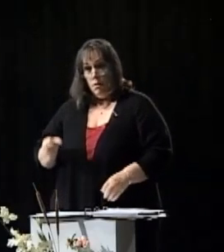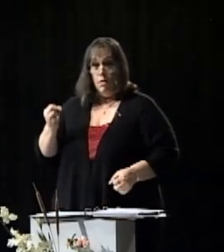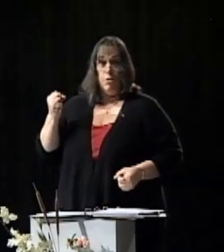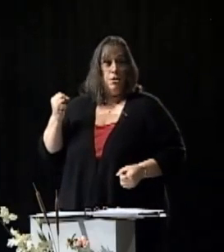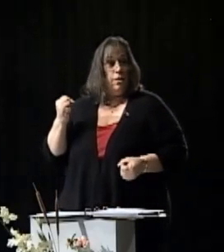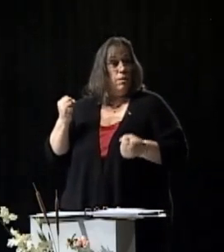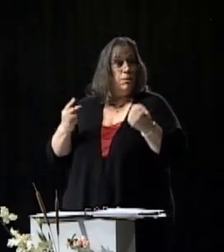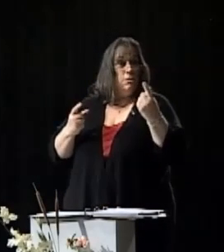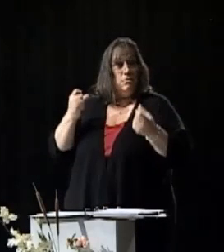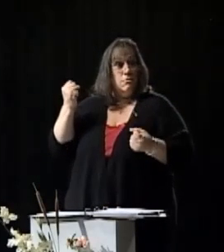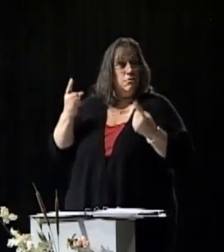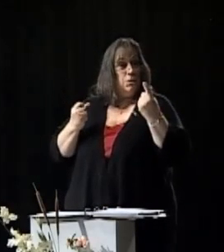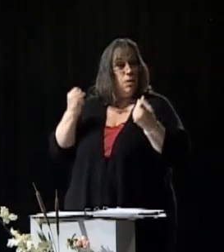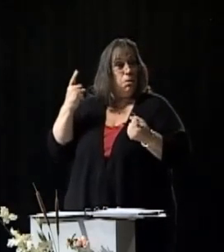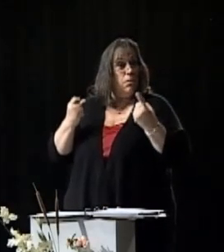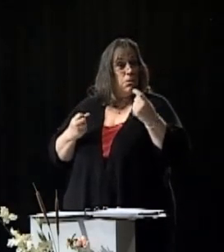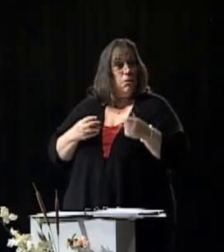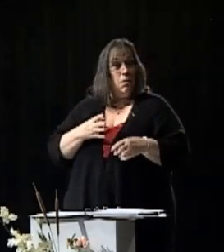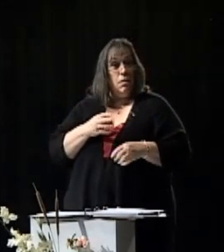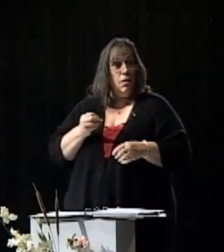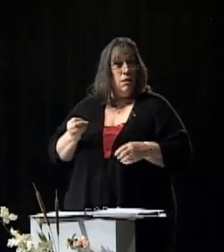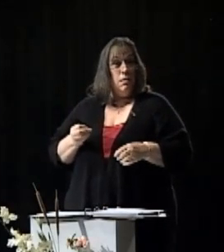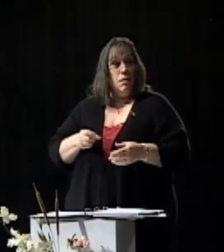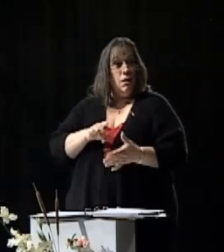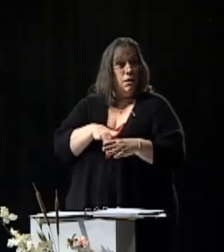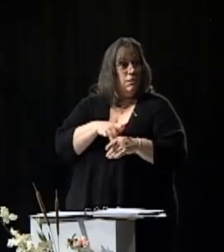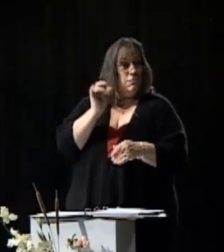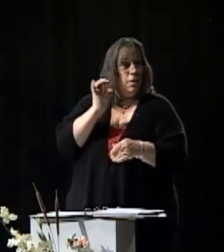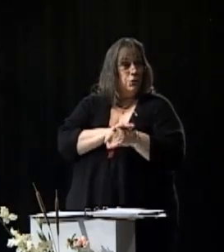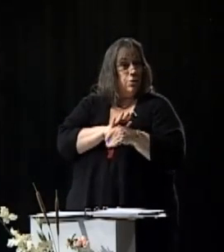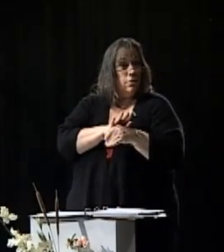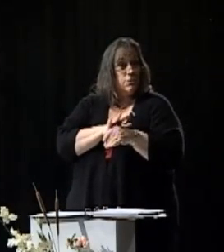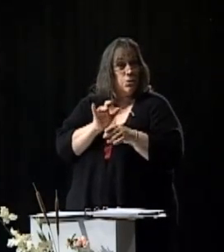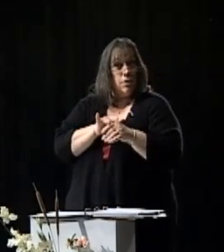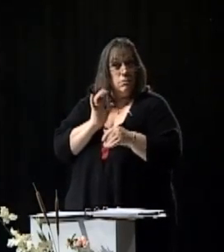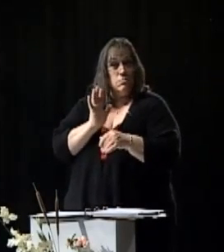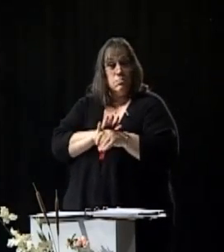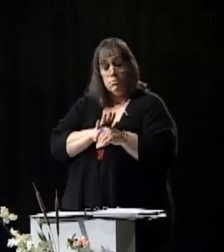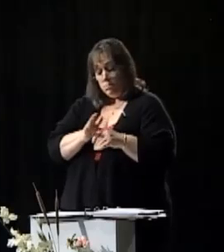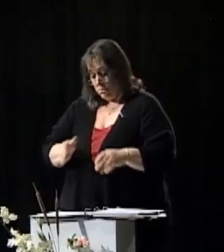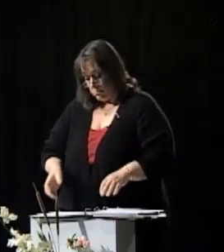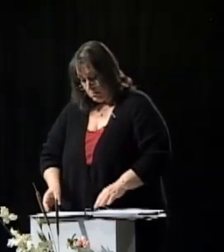When you're there, maybe, do you want popcorn and a drink, soda?